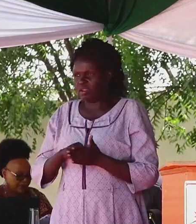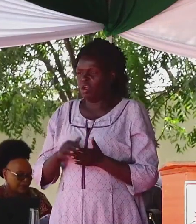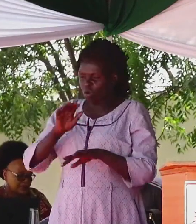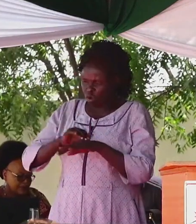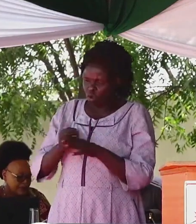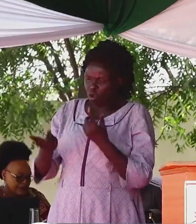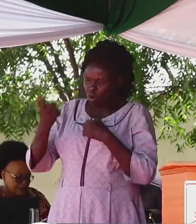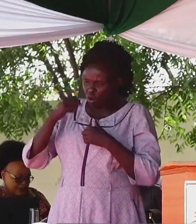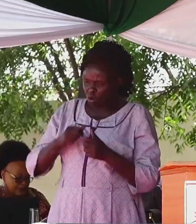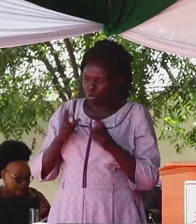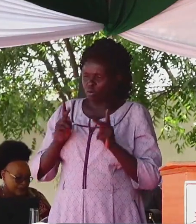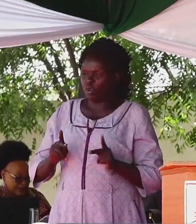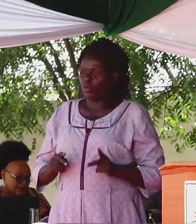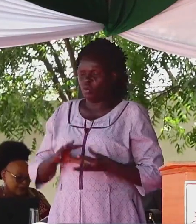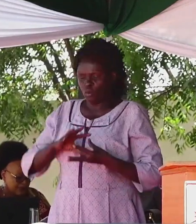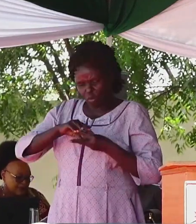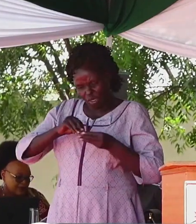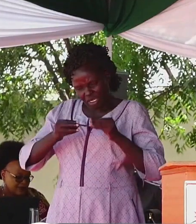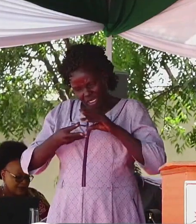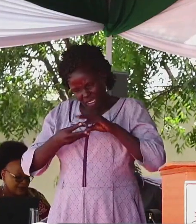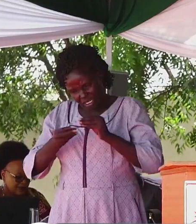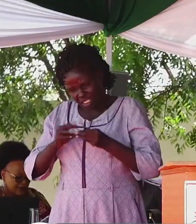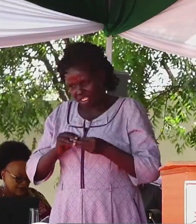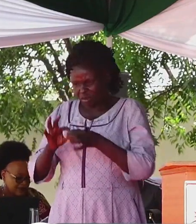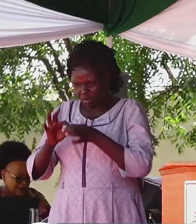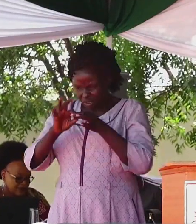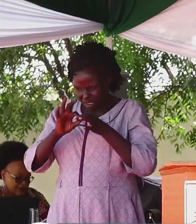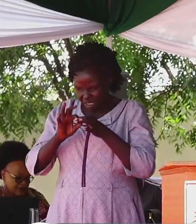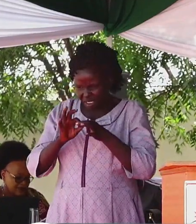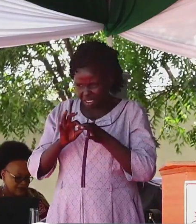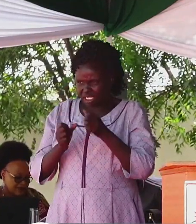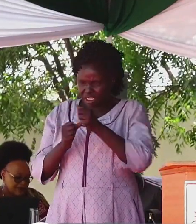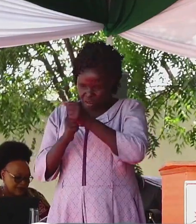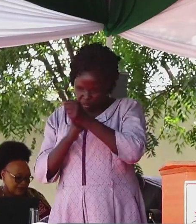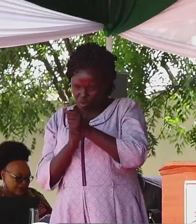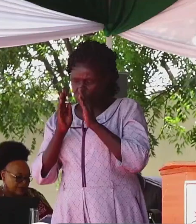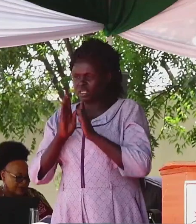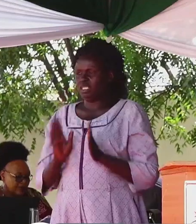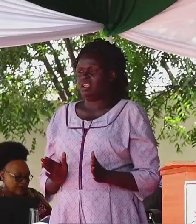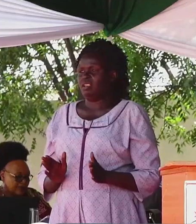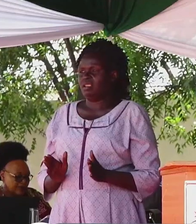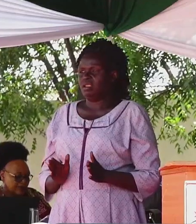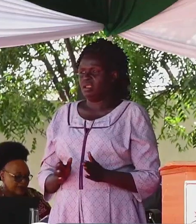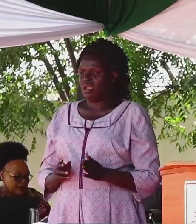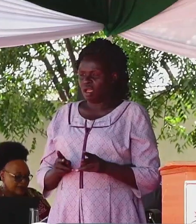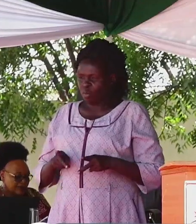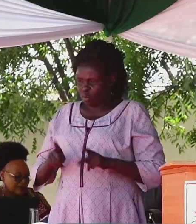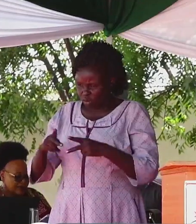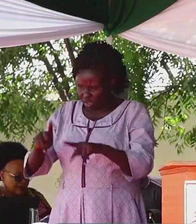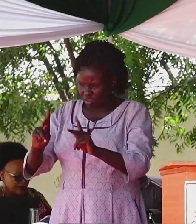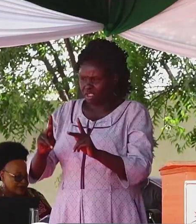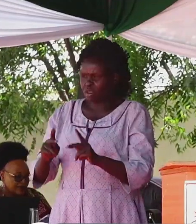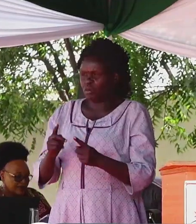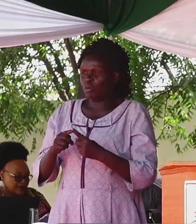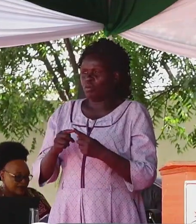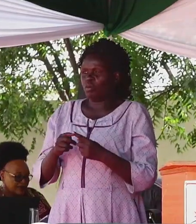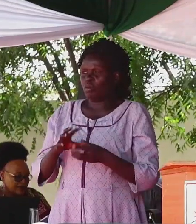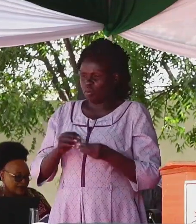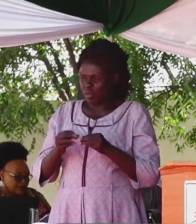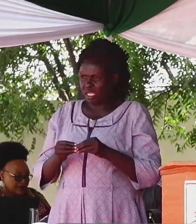all stakeholders to create coordinated support structures and processes to meet the needs of